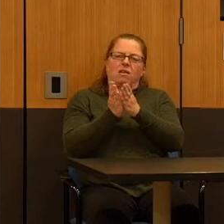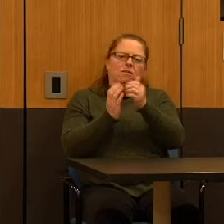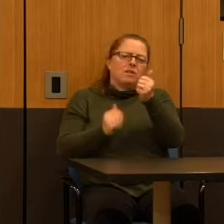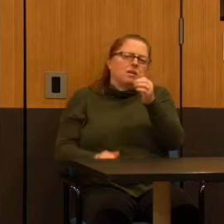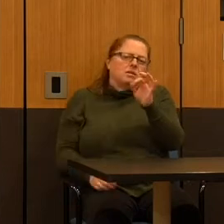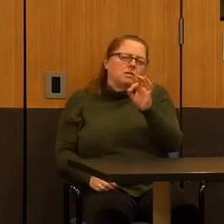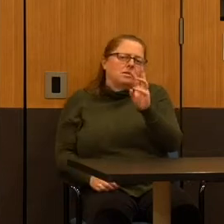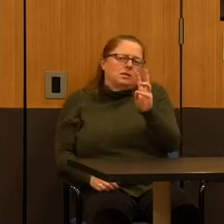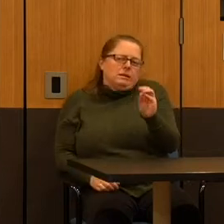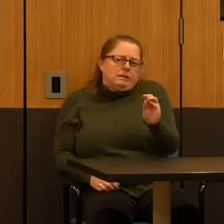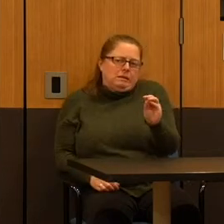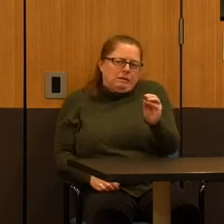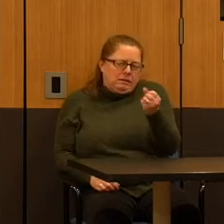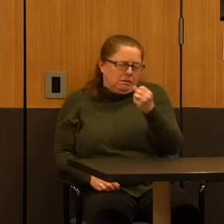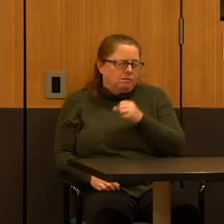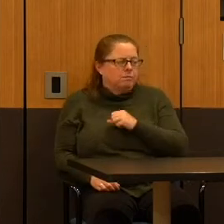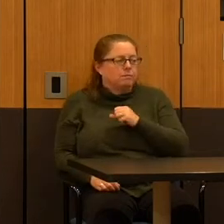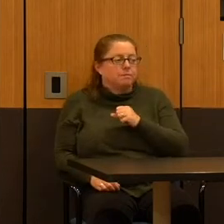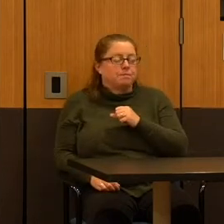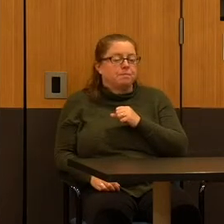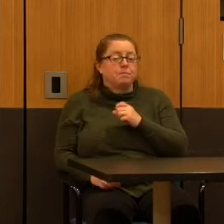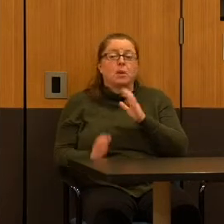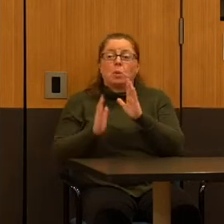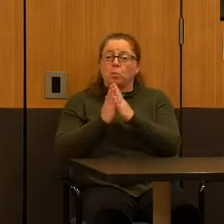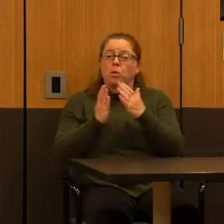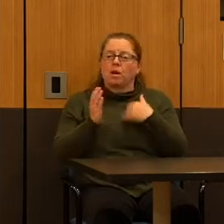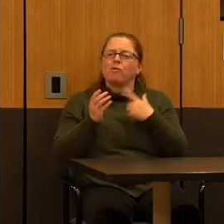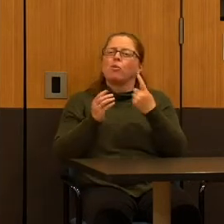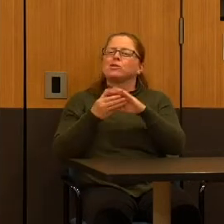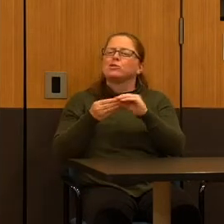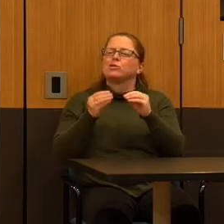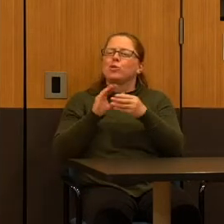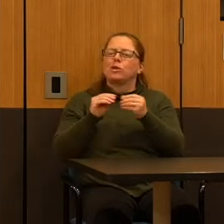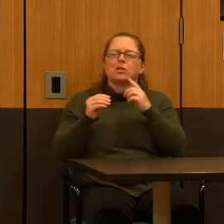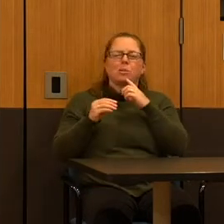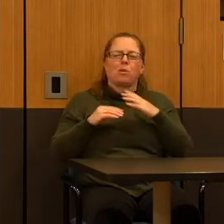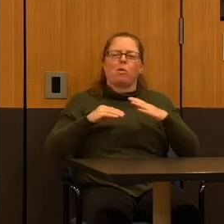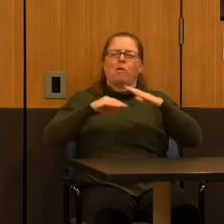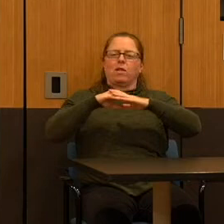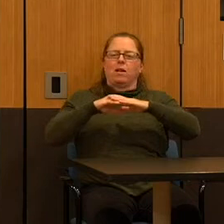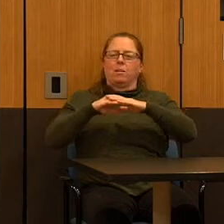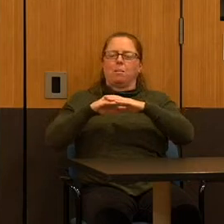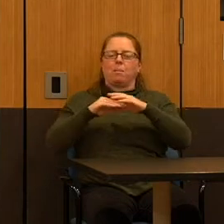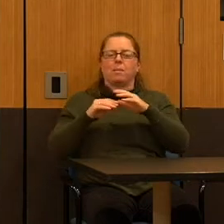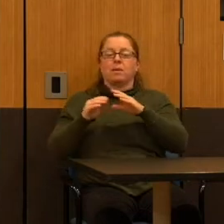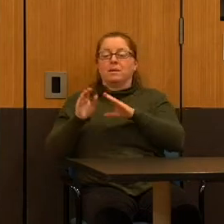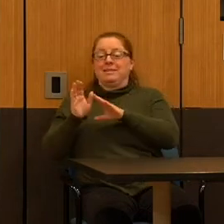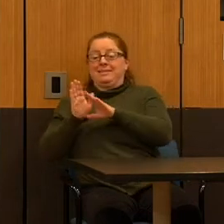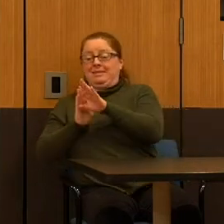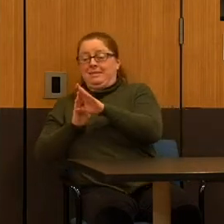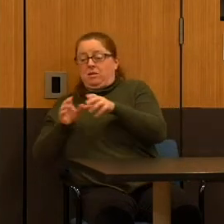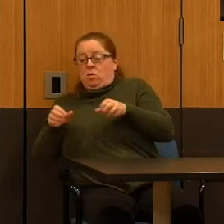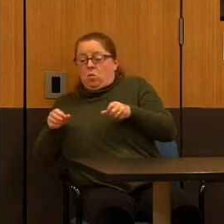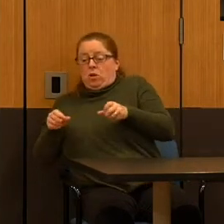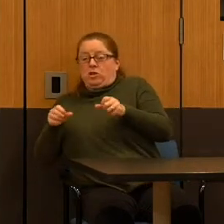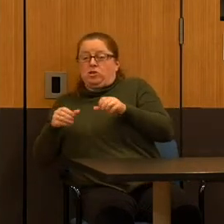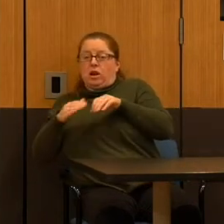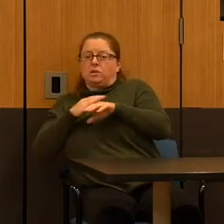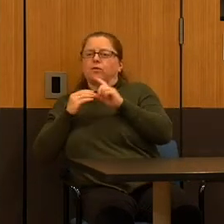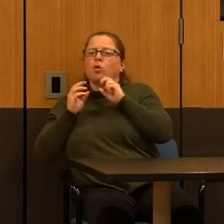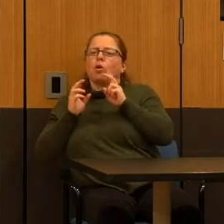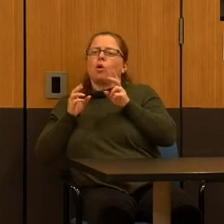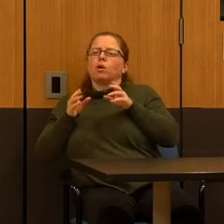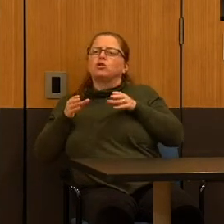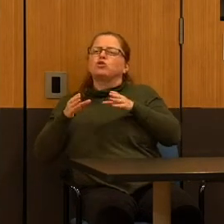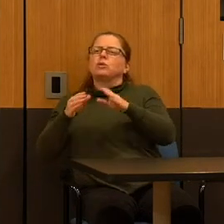I talk about in my book is the overlap between the development of wheelchair access at the street level, sort of